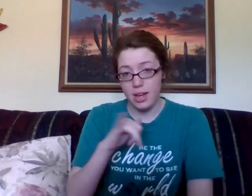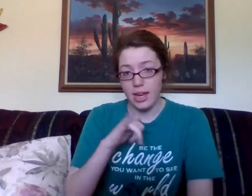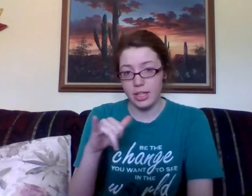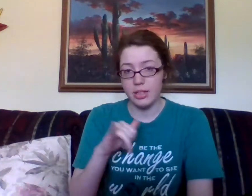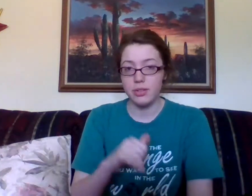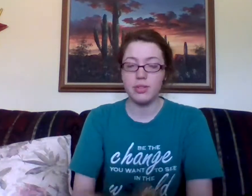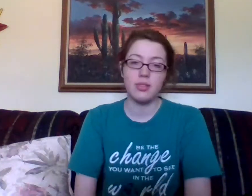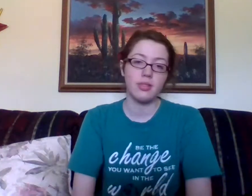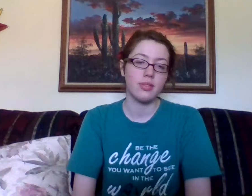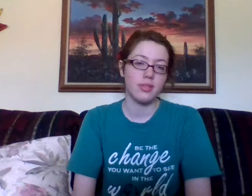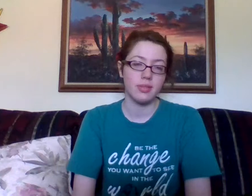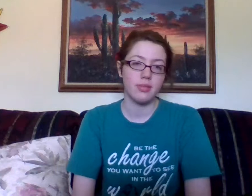like you.